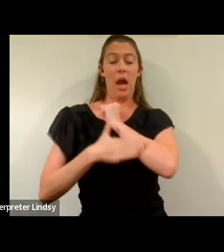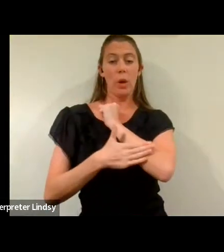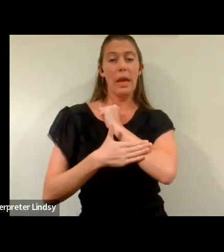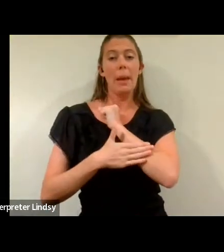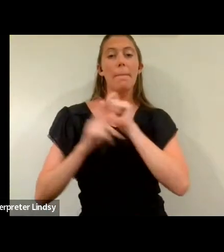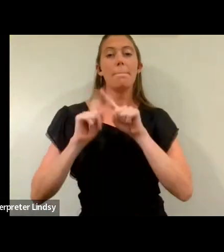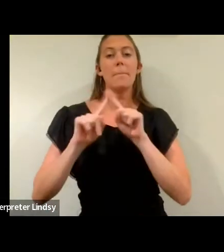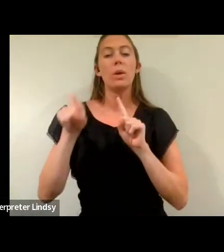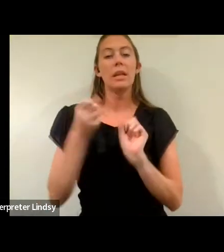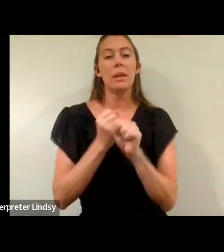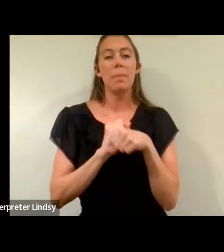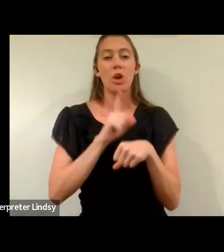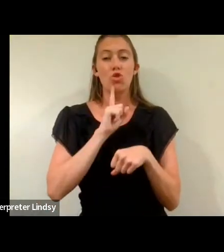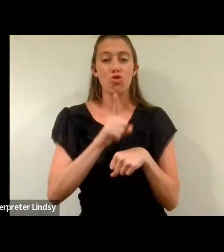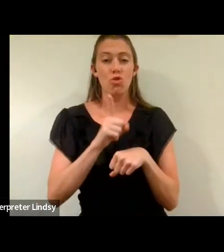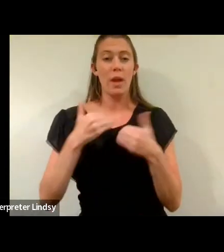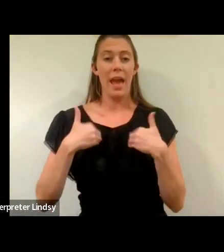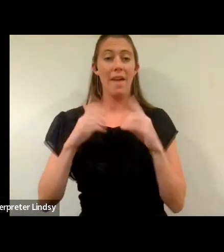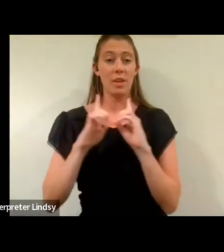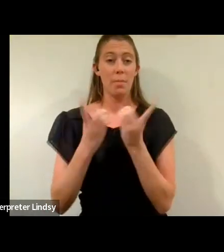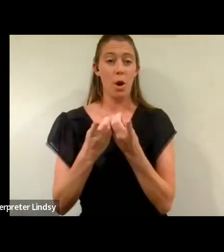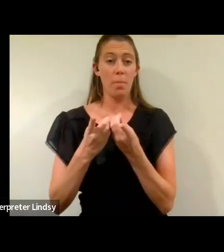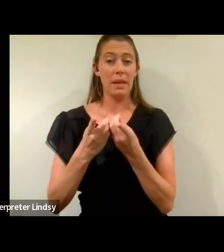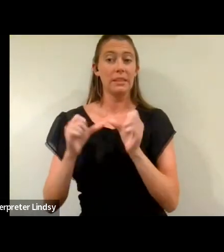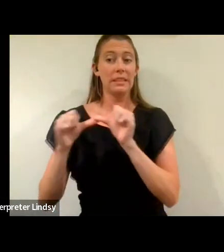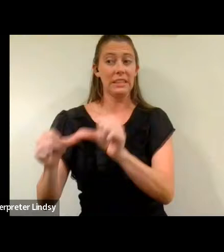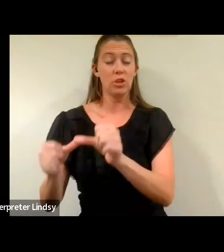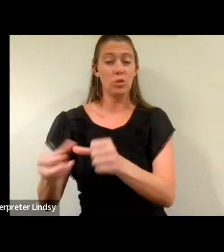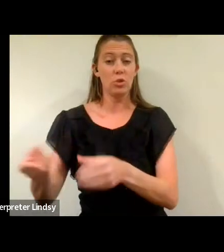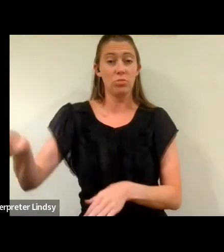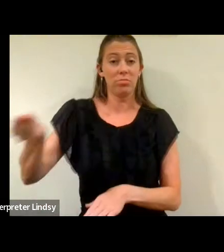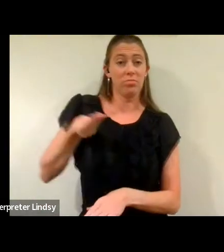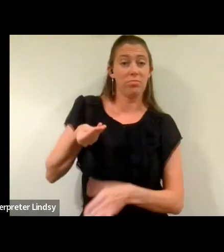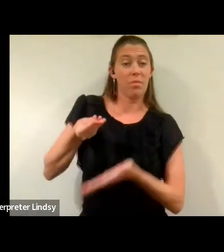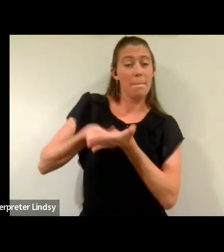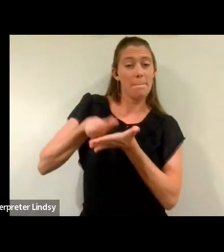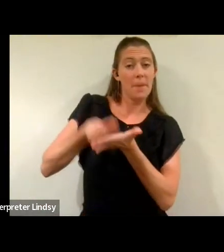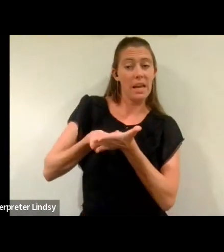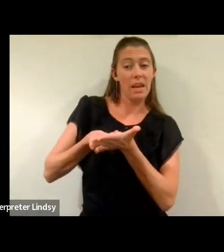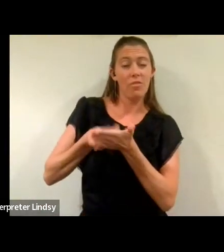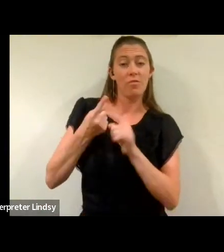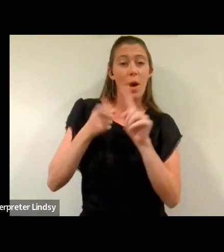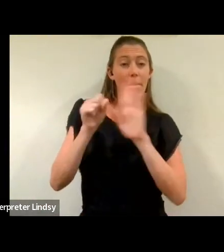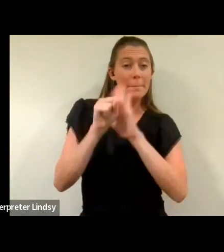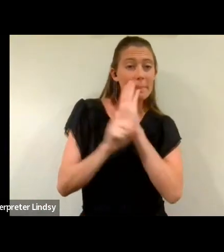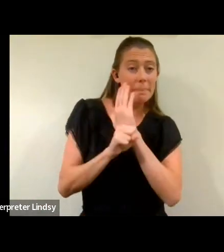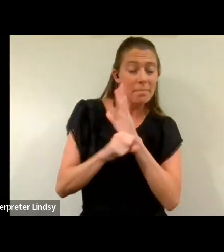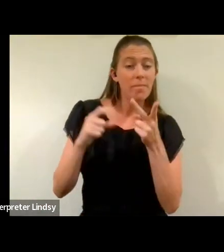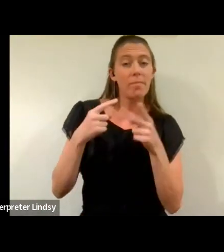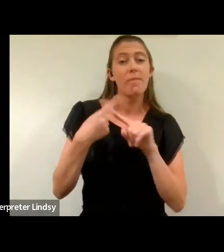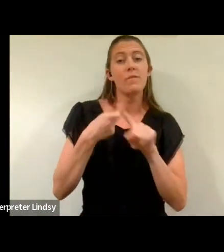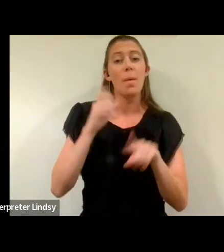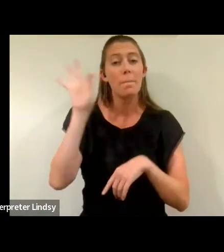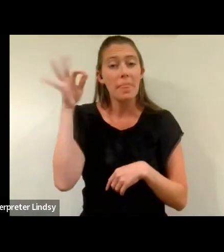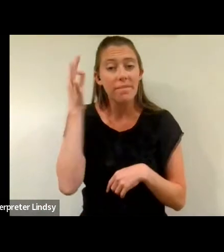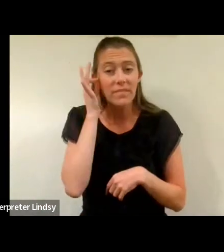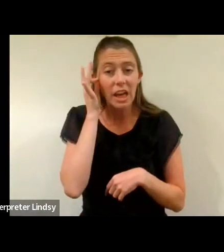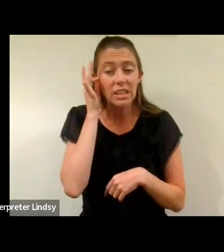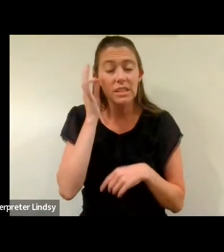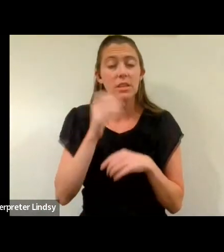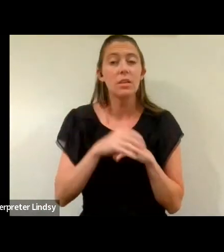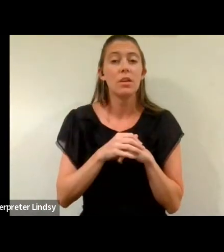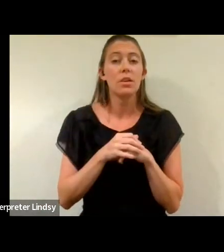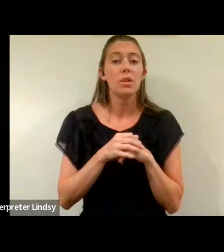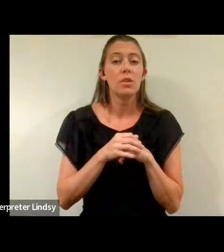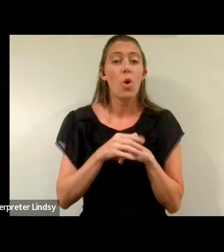public health department as well. But it needs to come from the state and the feds. And there needs to be that conversation about